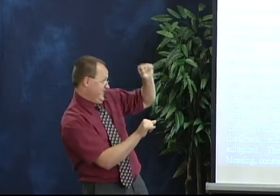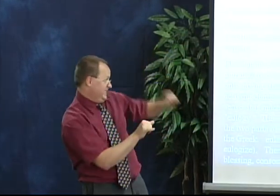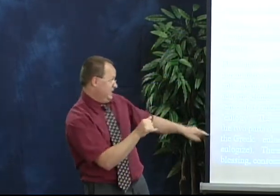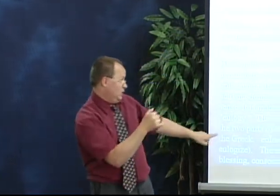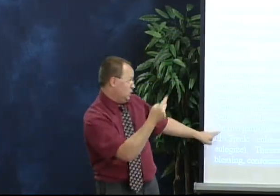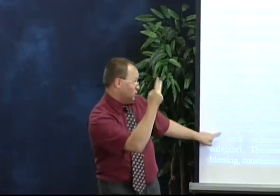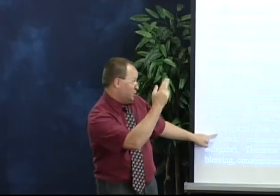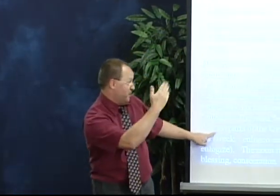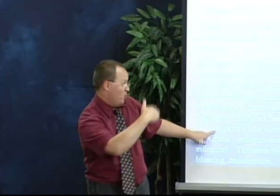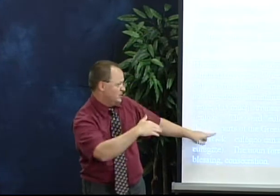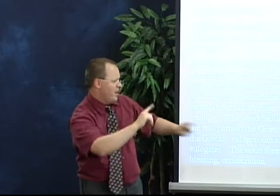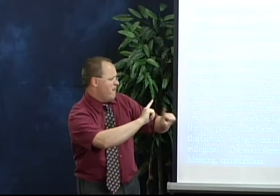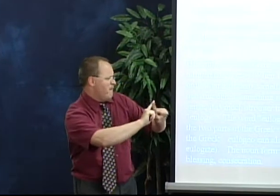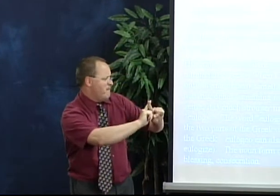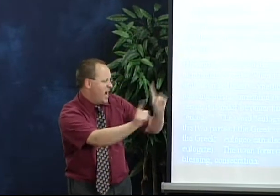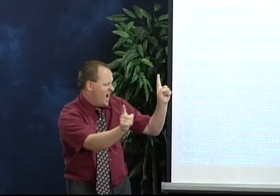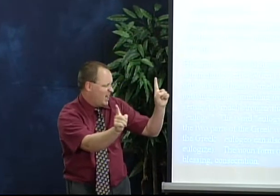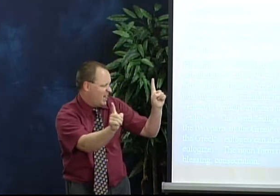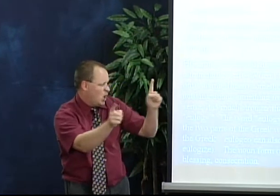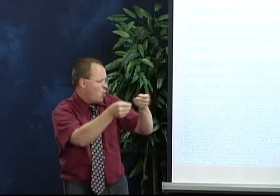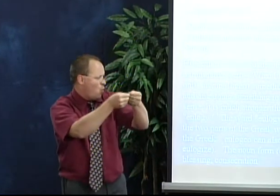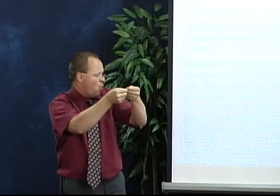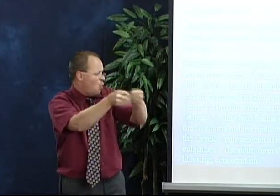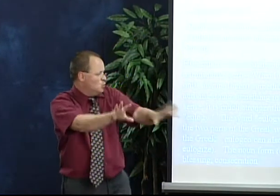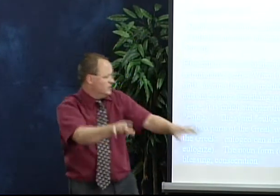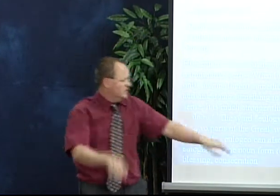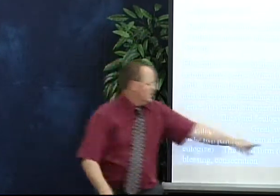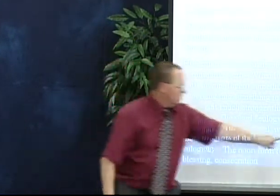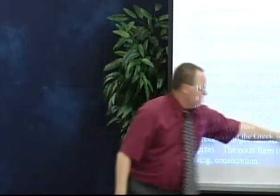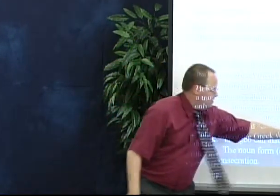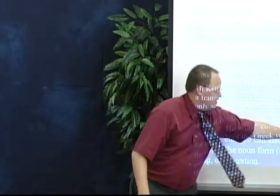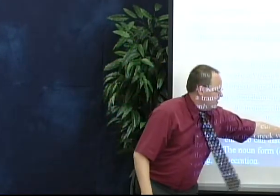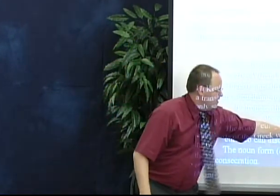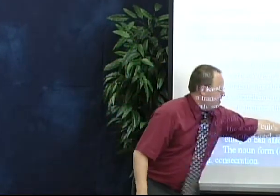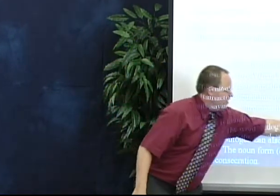The word eulogy does reflect the root meaning